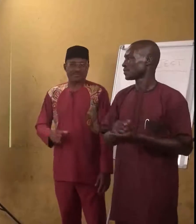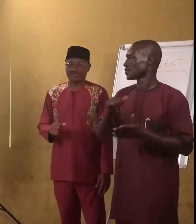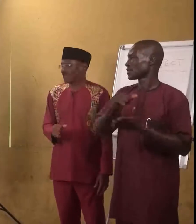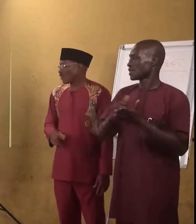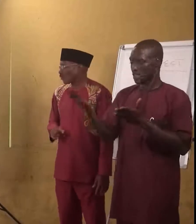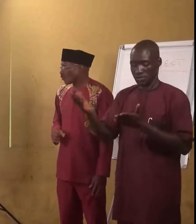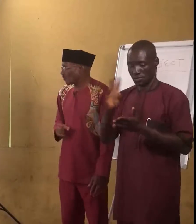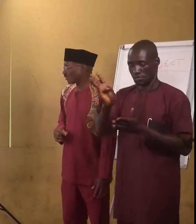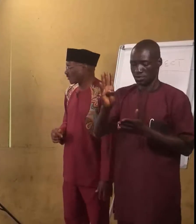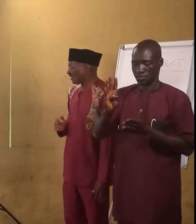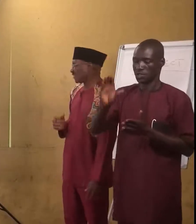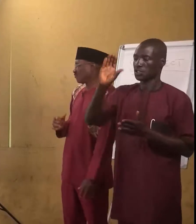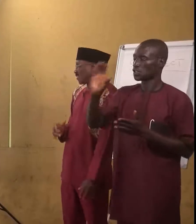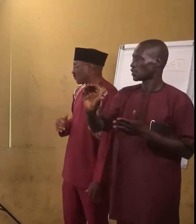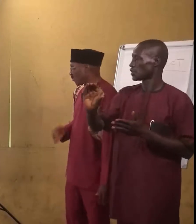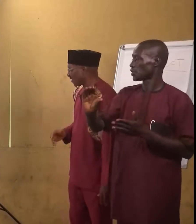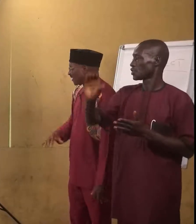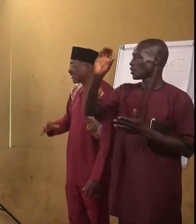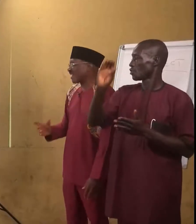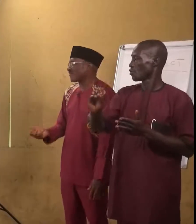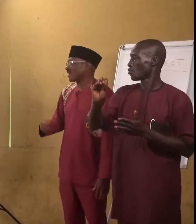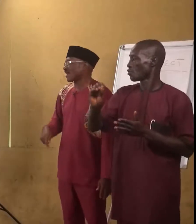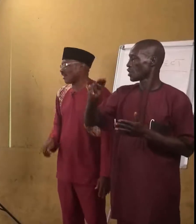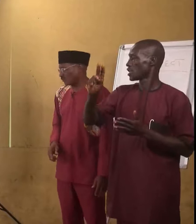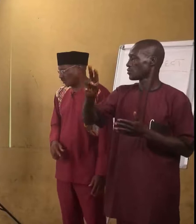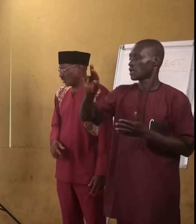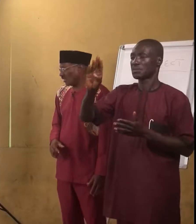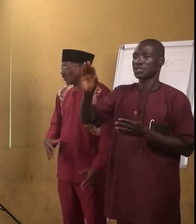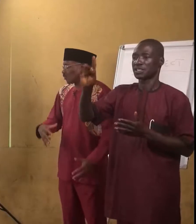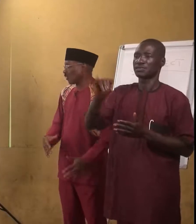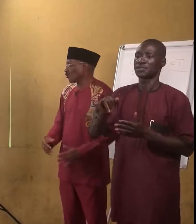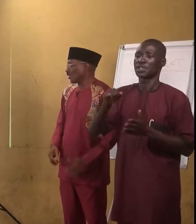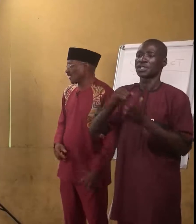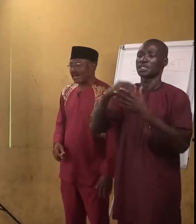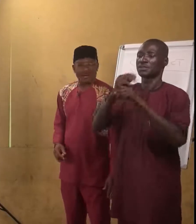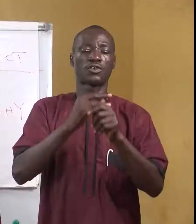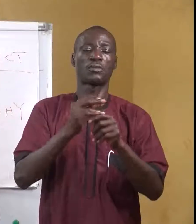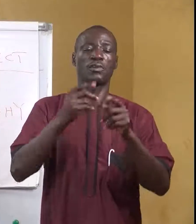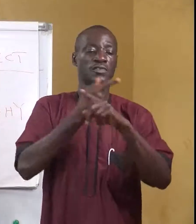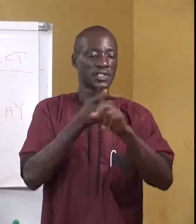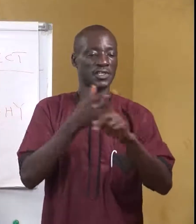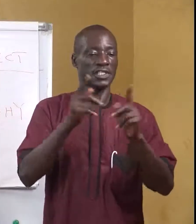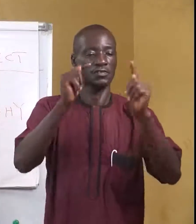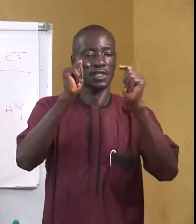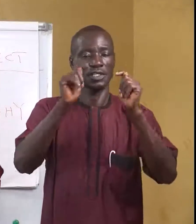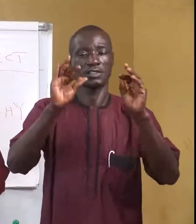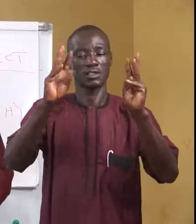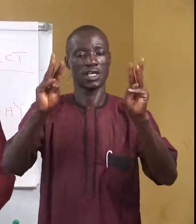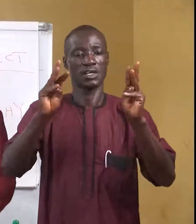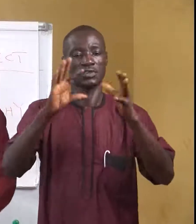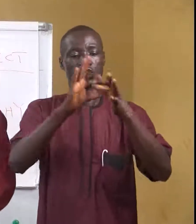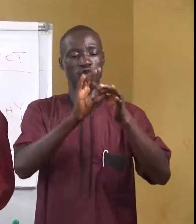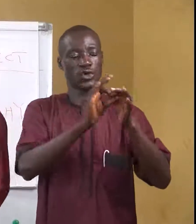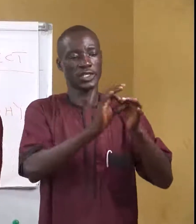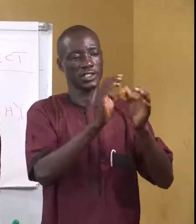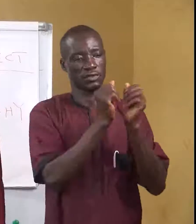conurbation. Conurbation, this is made up of several towns joined together. Several towns that join